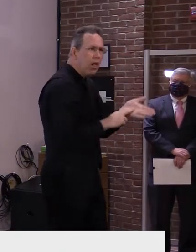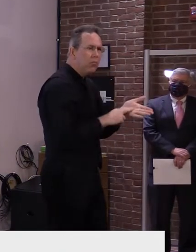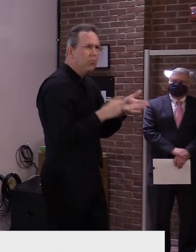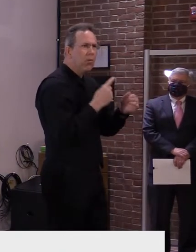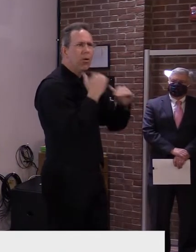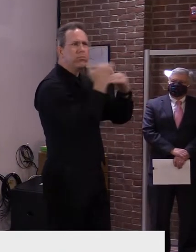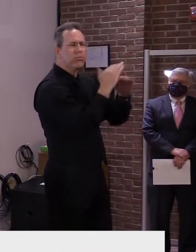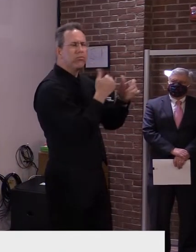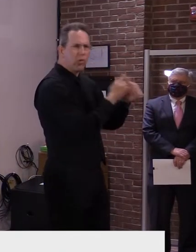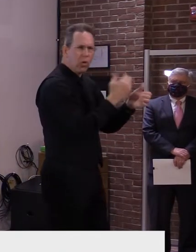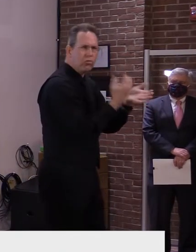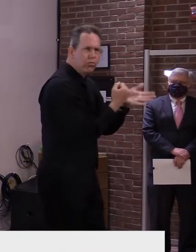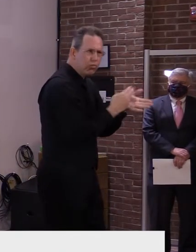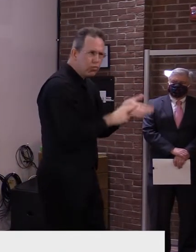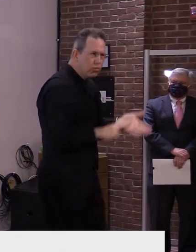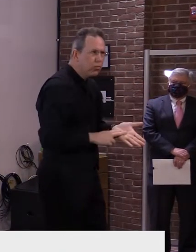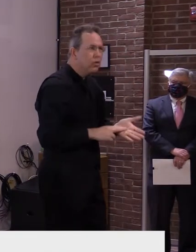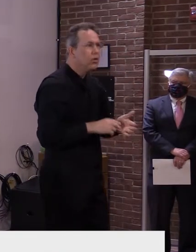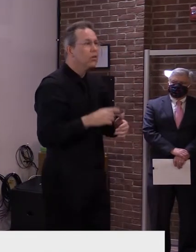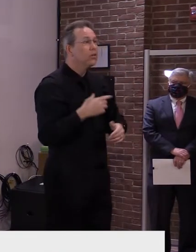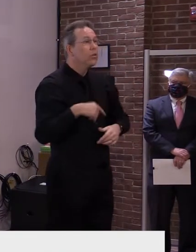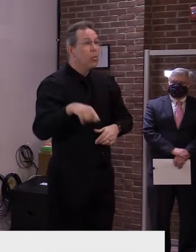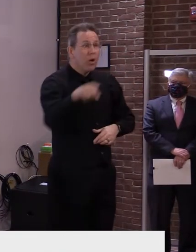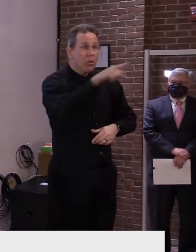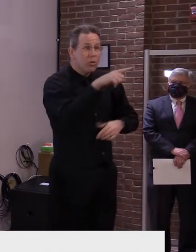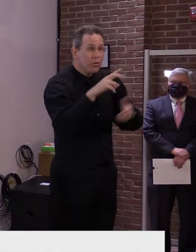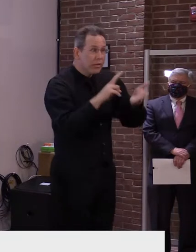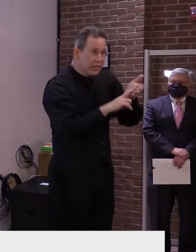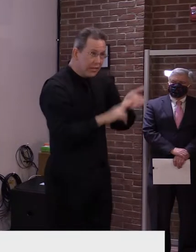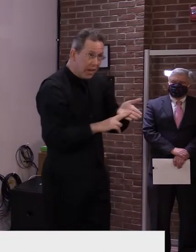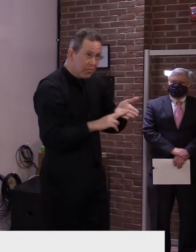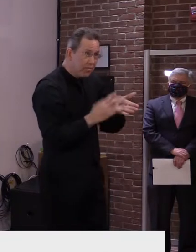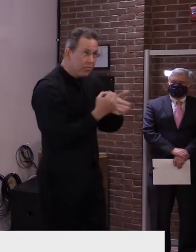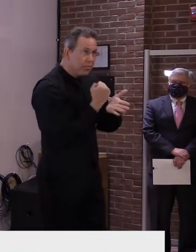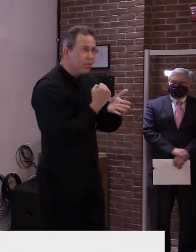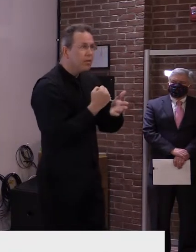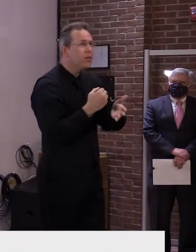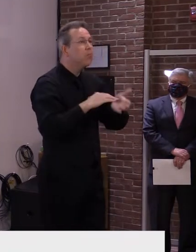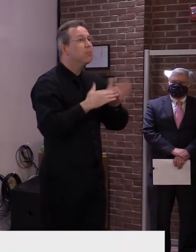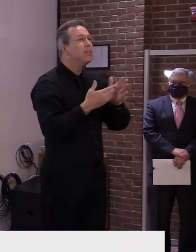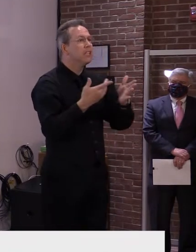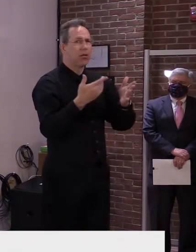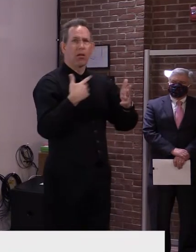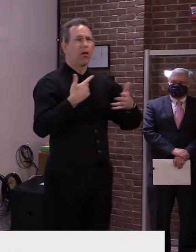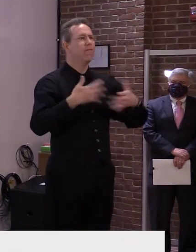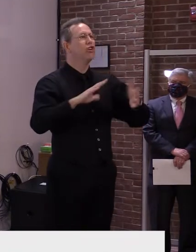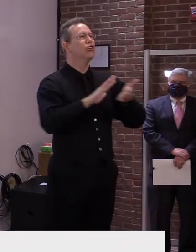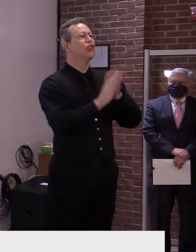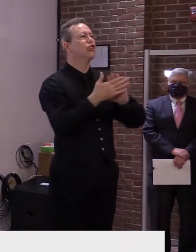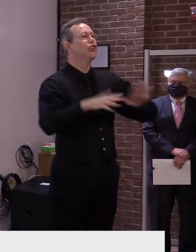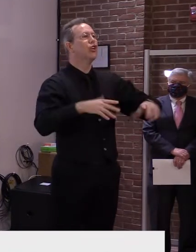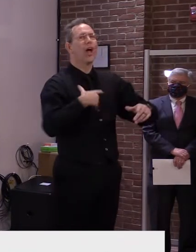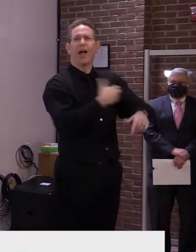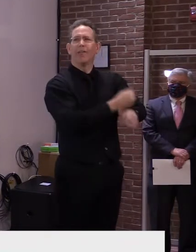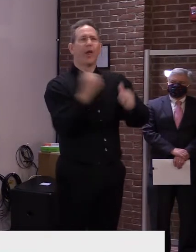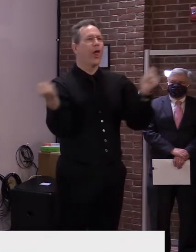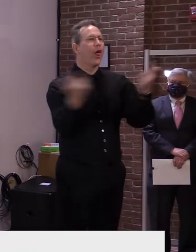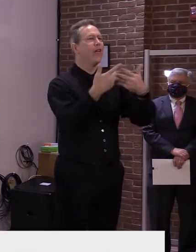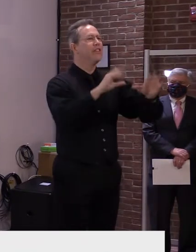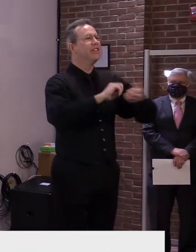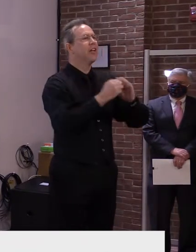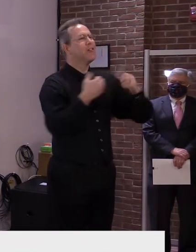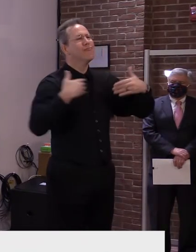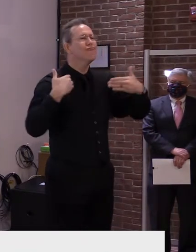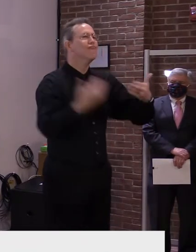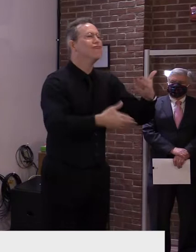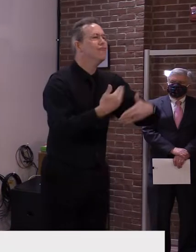will be able to sign up. It doesn't mean everyone will be fully vaccinated by then. When a new age